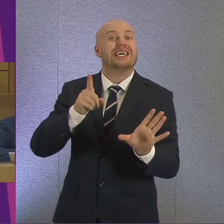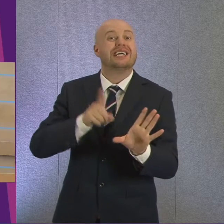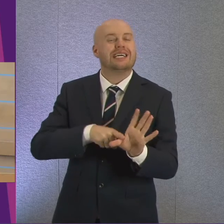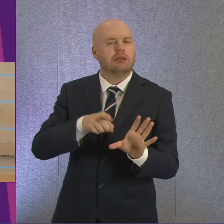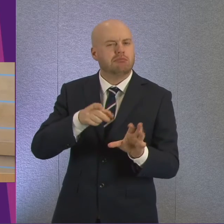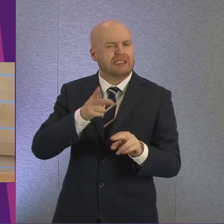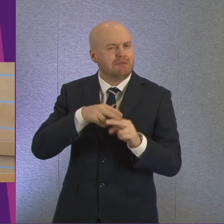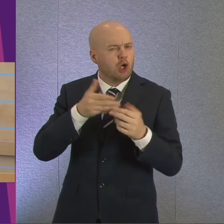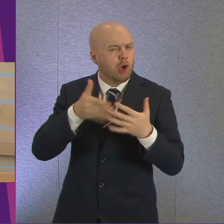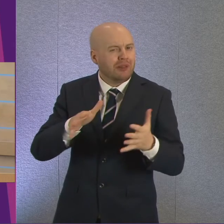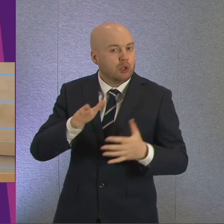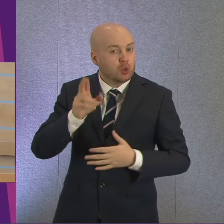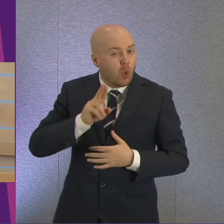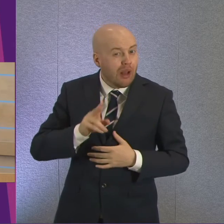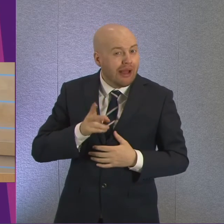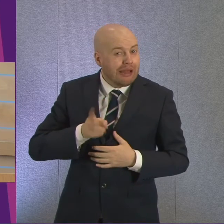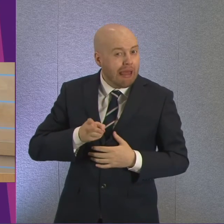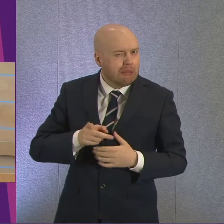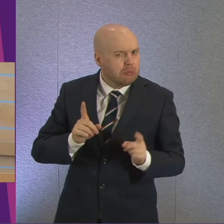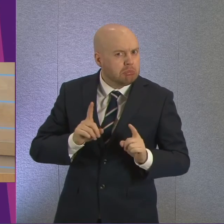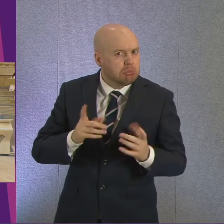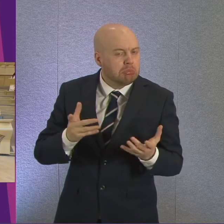Scotland. Minister Marie Todd.